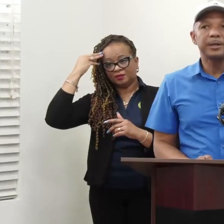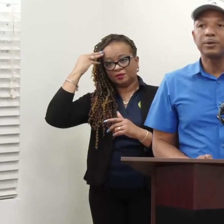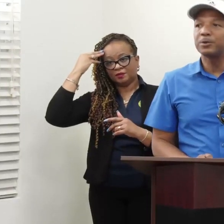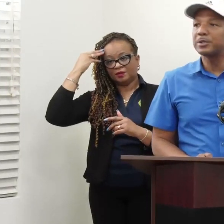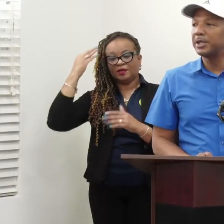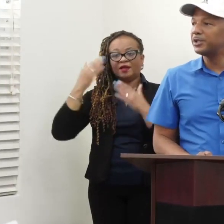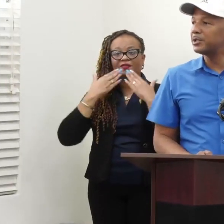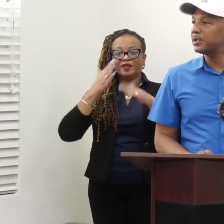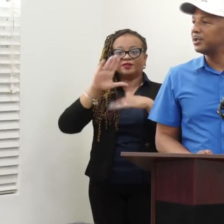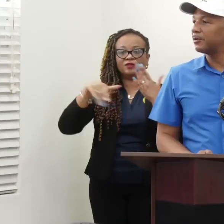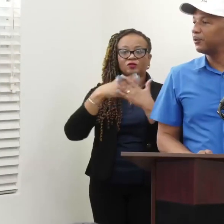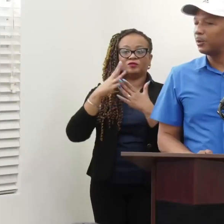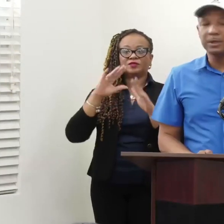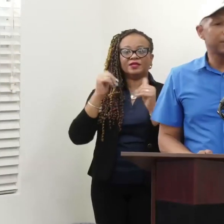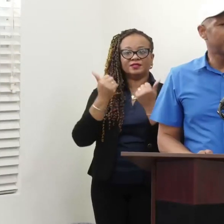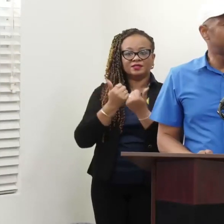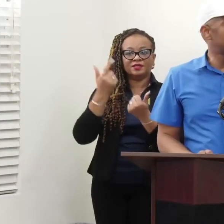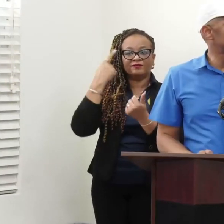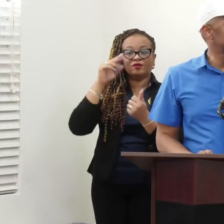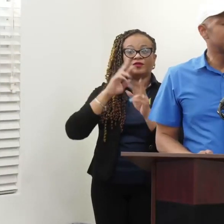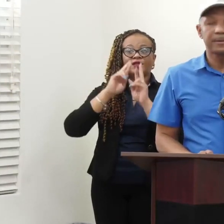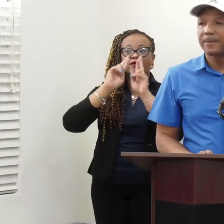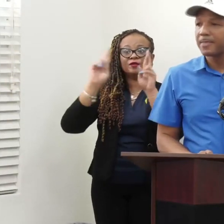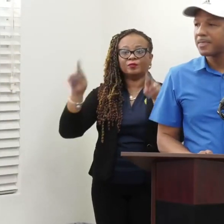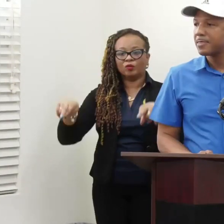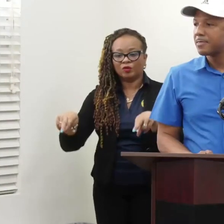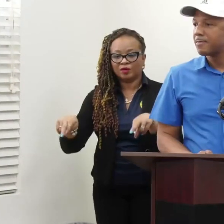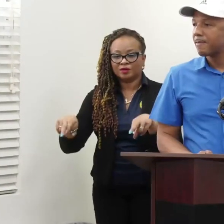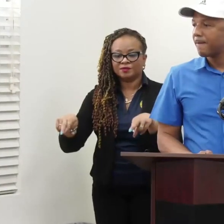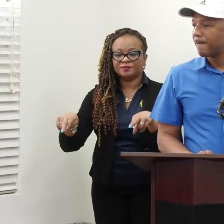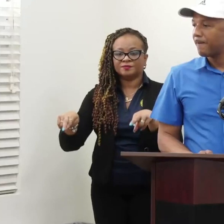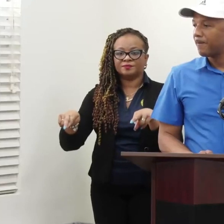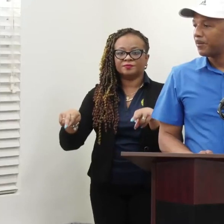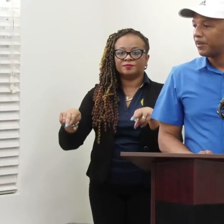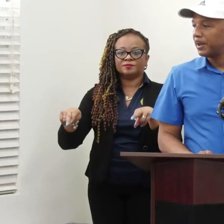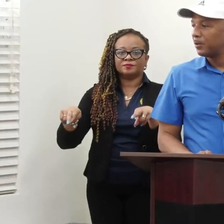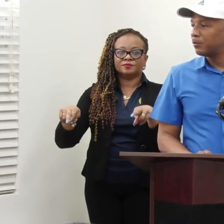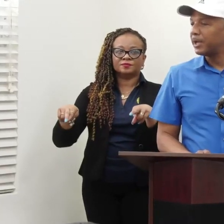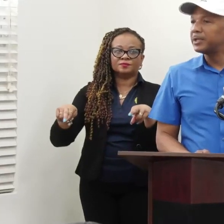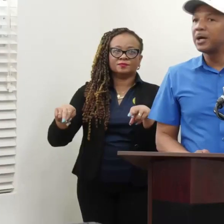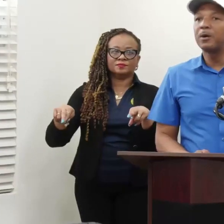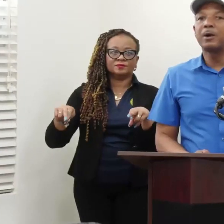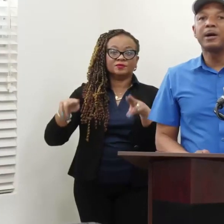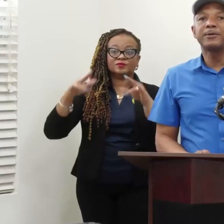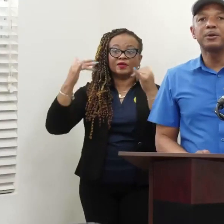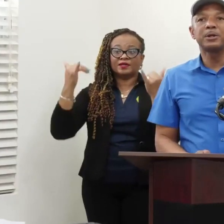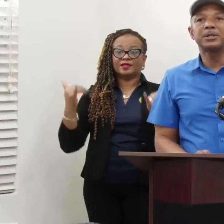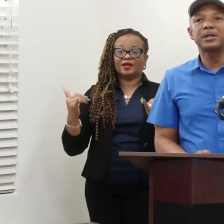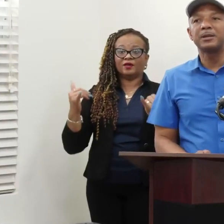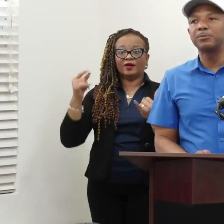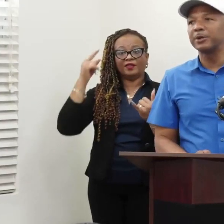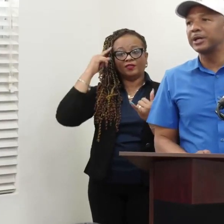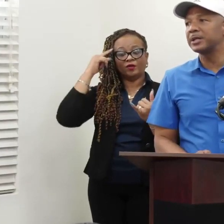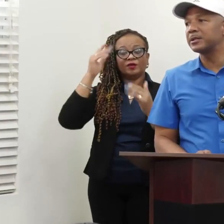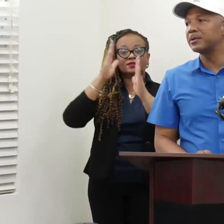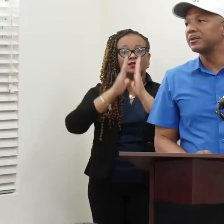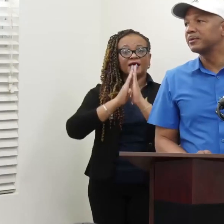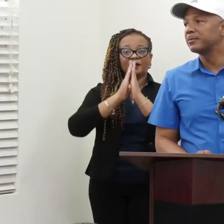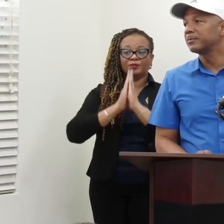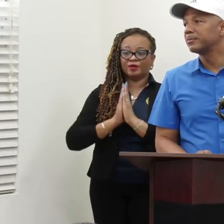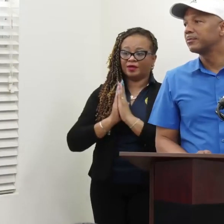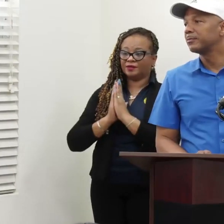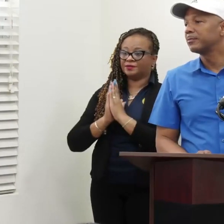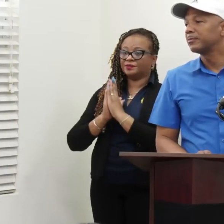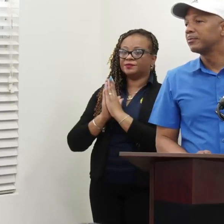I thank those agencies for their reports. Merci pour tout le monde qui vient parler. Right now, our thoughts and prayers